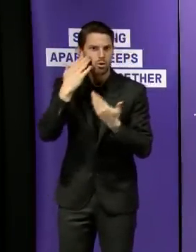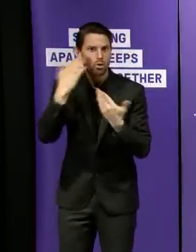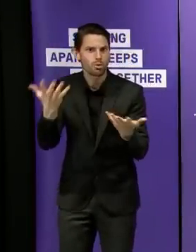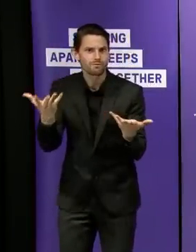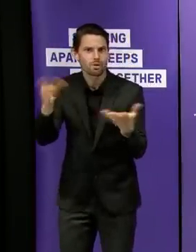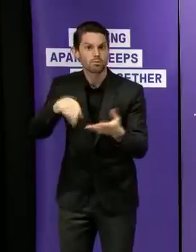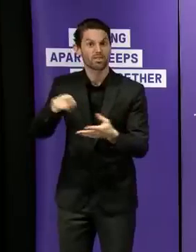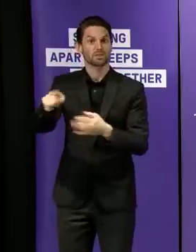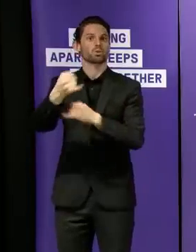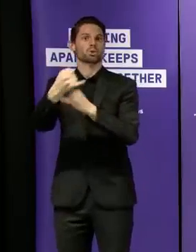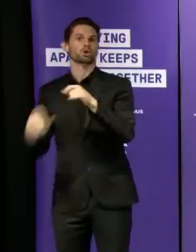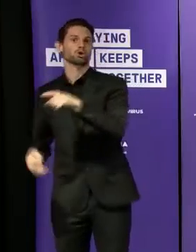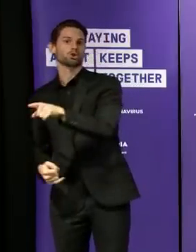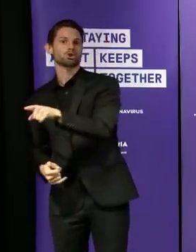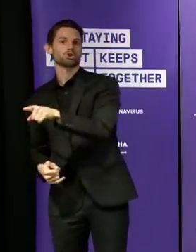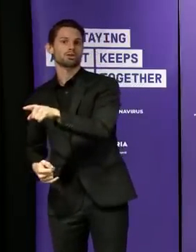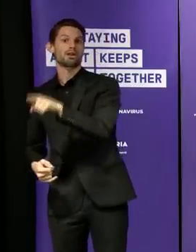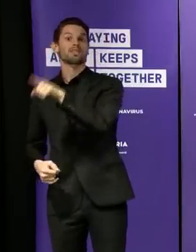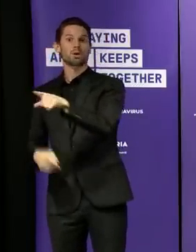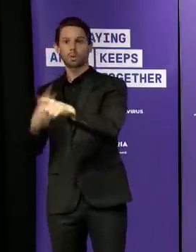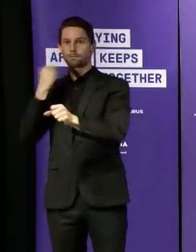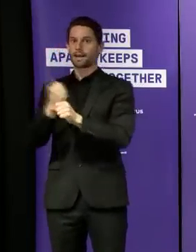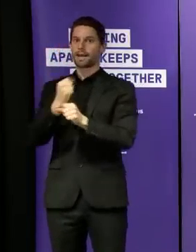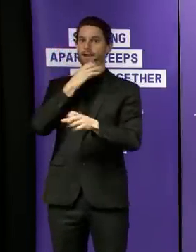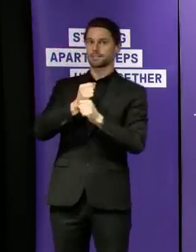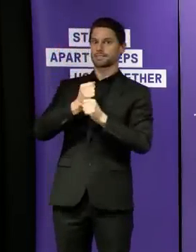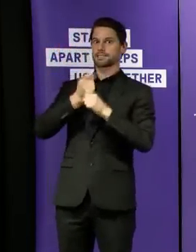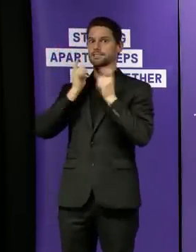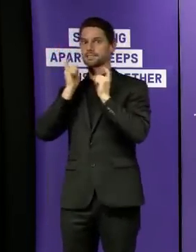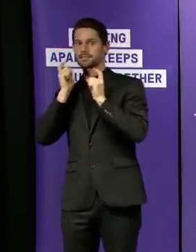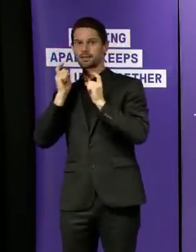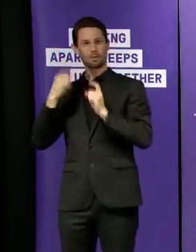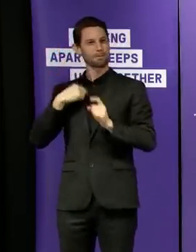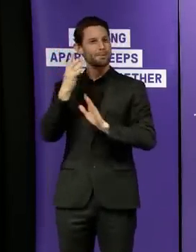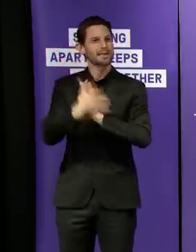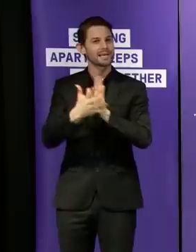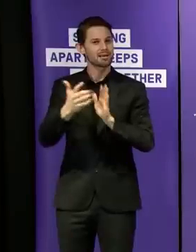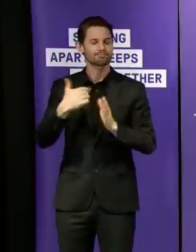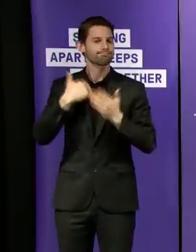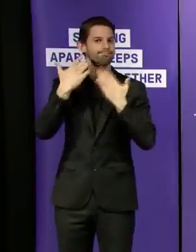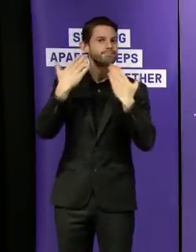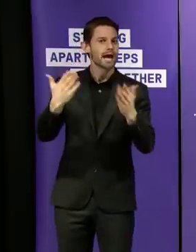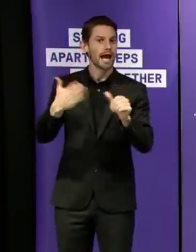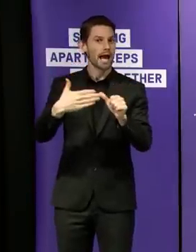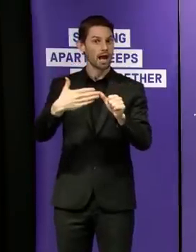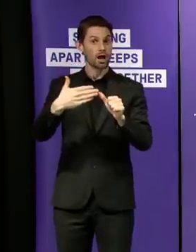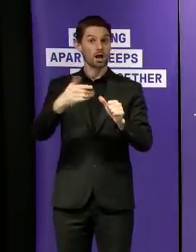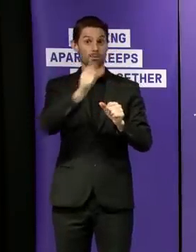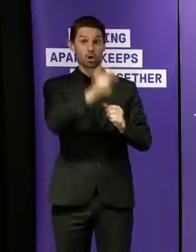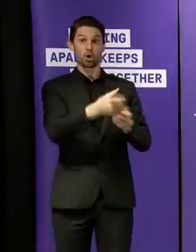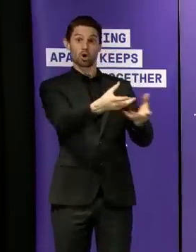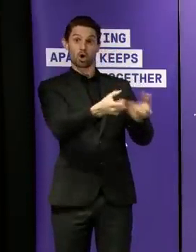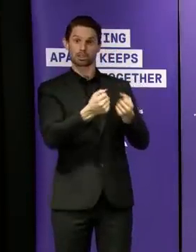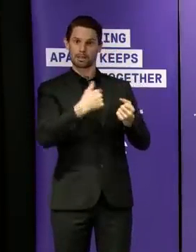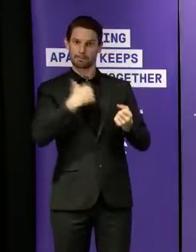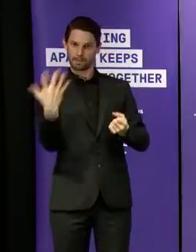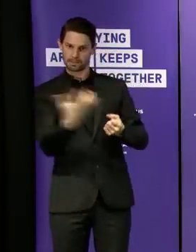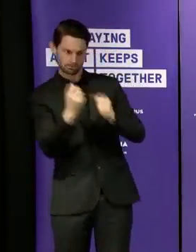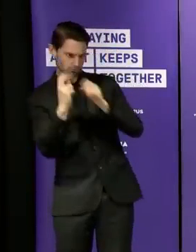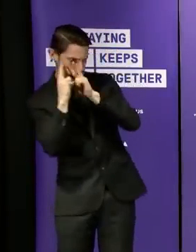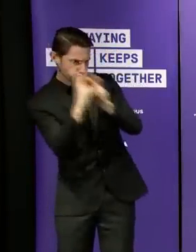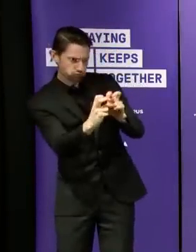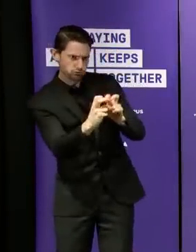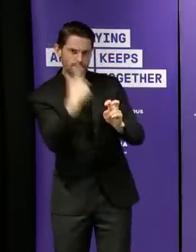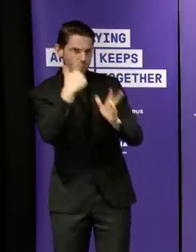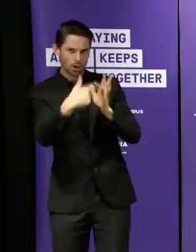where we only get the information we need late, for instance, and it's away, and it's dozens or hundreds of people that